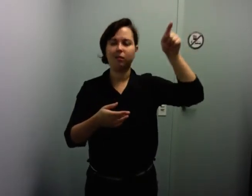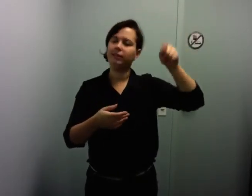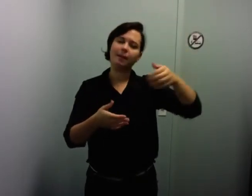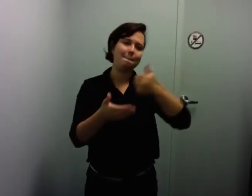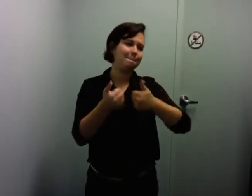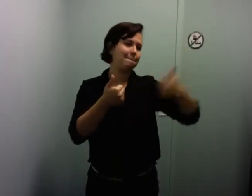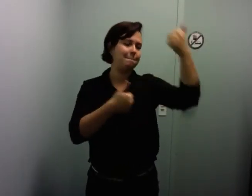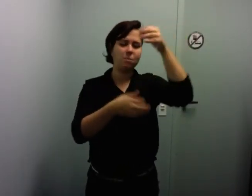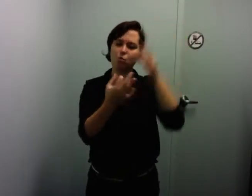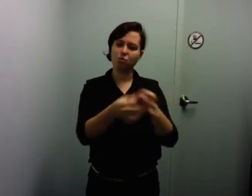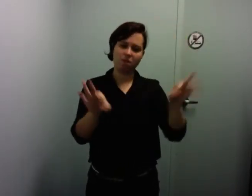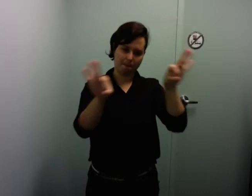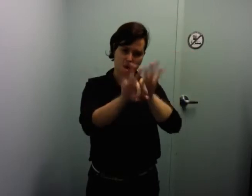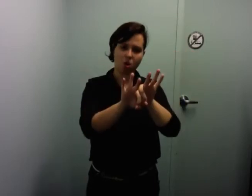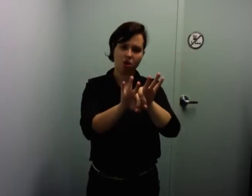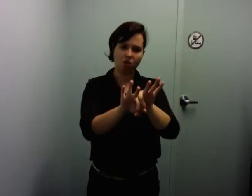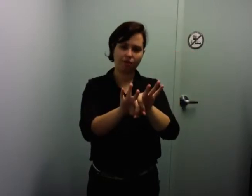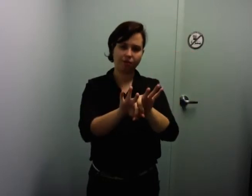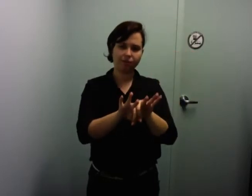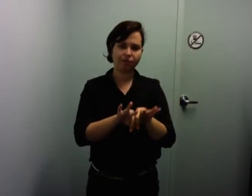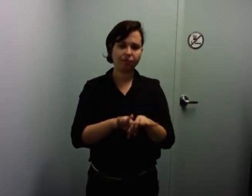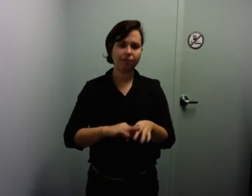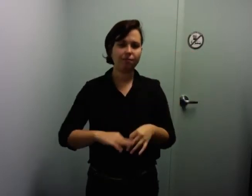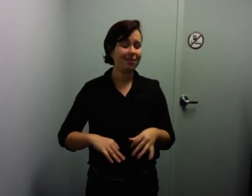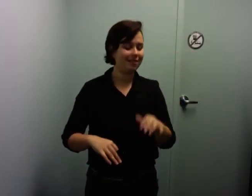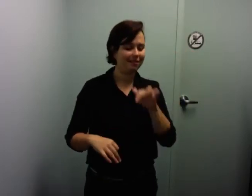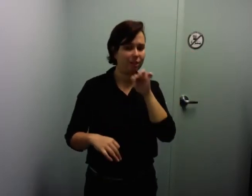And those two became antagonistic.